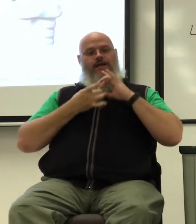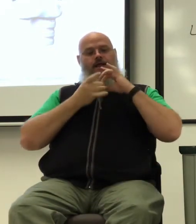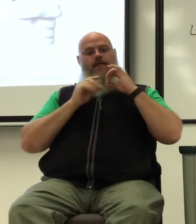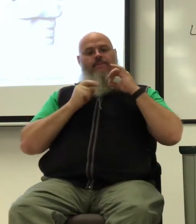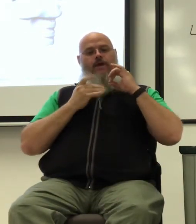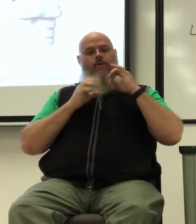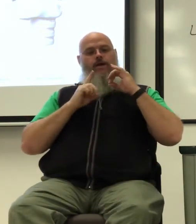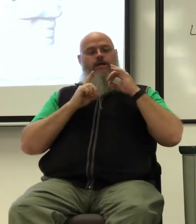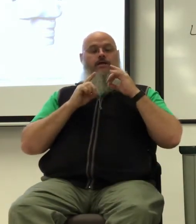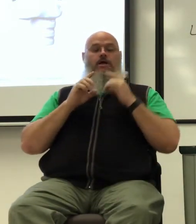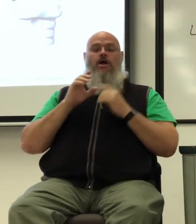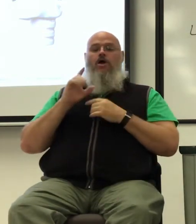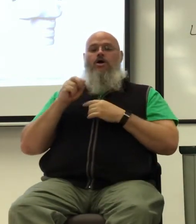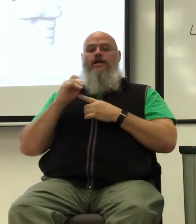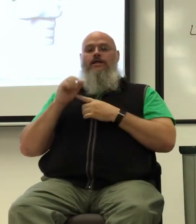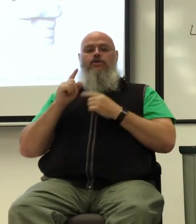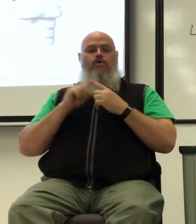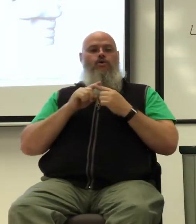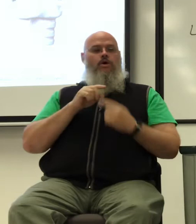to arytenoid cartilages.